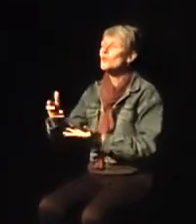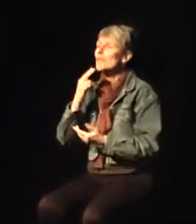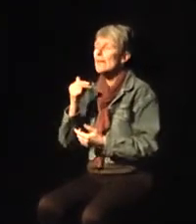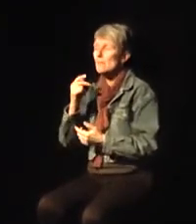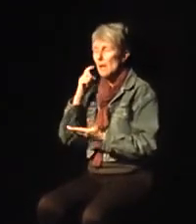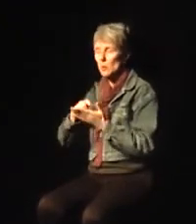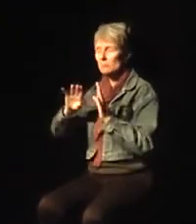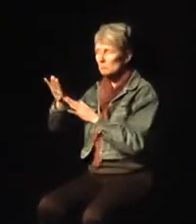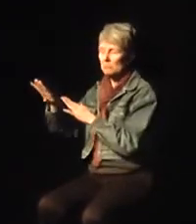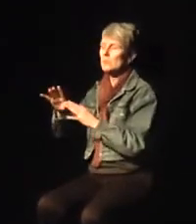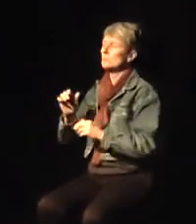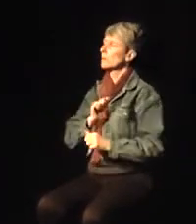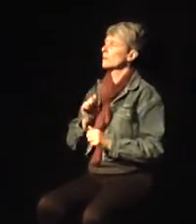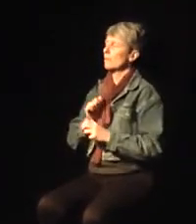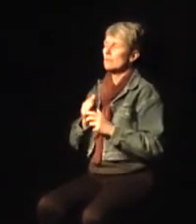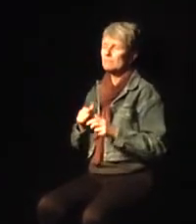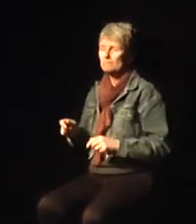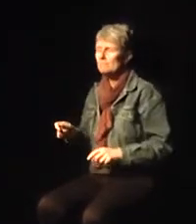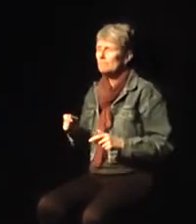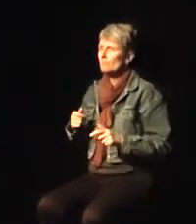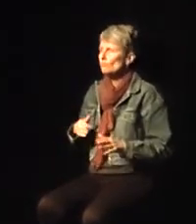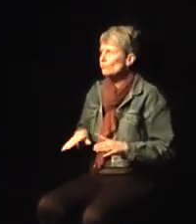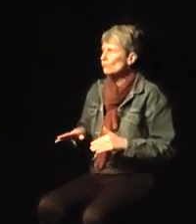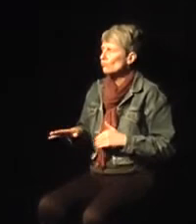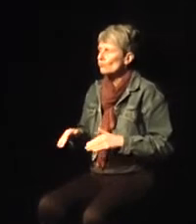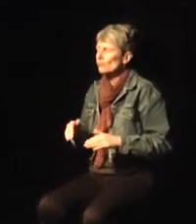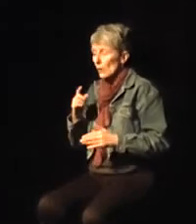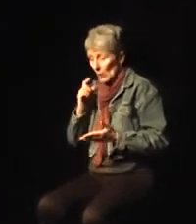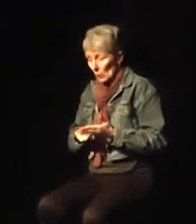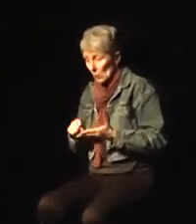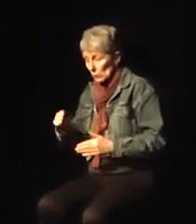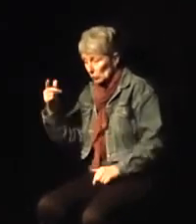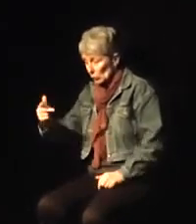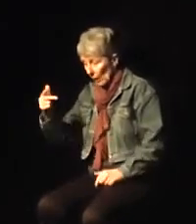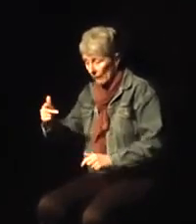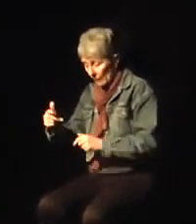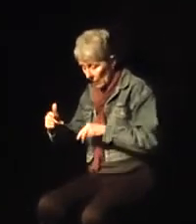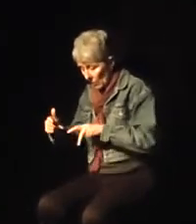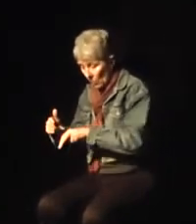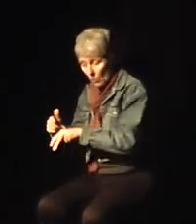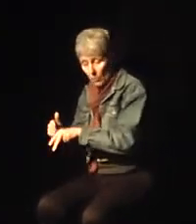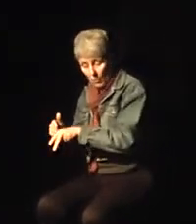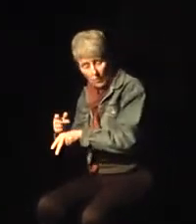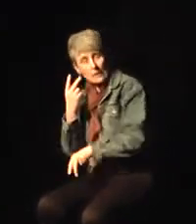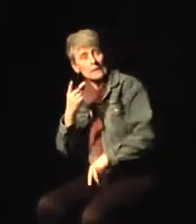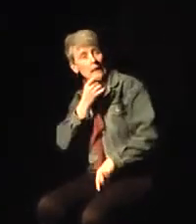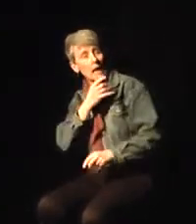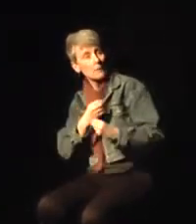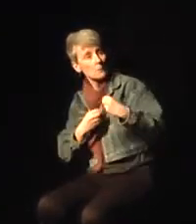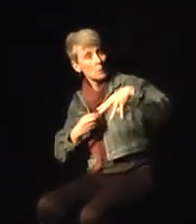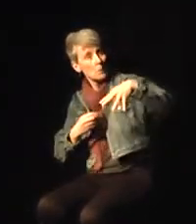in a methodical way. I walk along the road, and if I notice a driveway, I approach it, and if the front light is on, I approach the